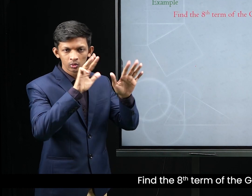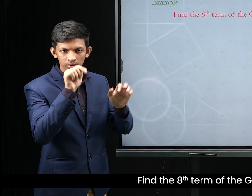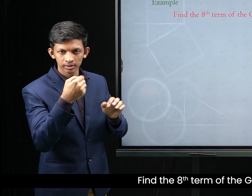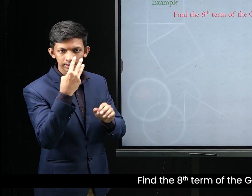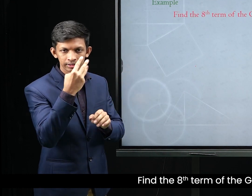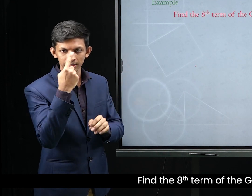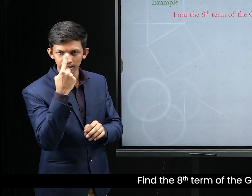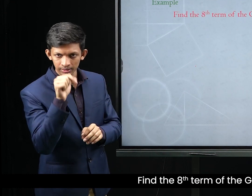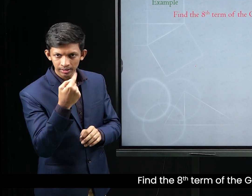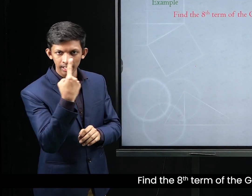1 and so on.